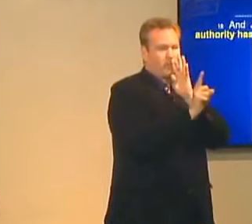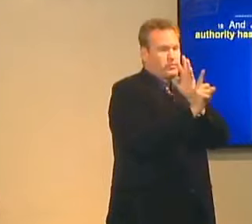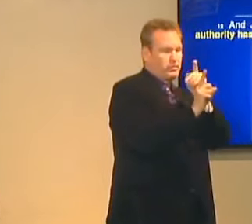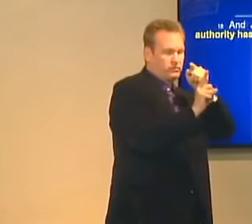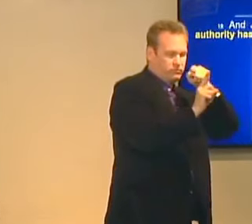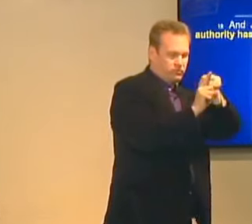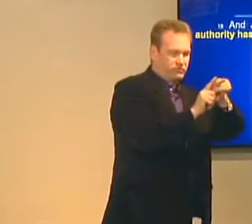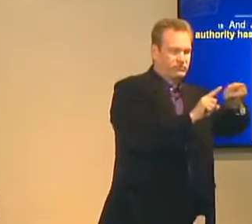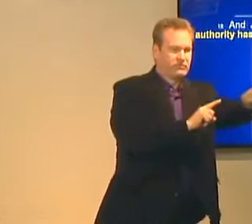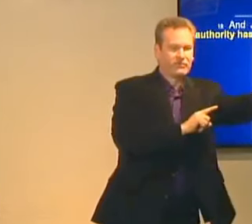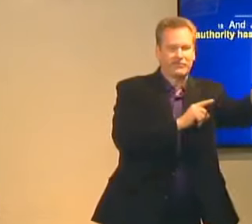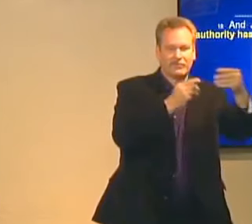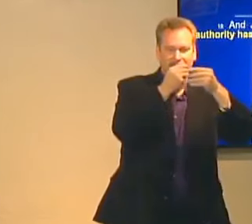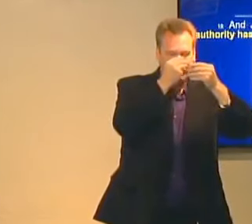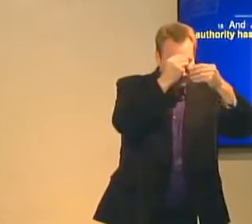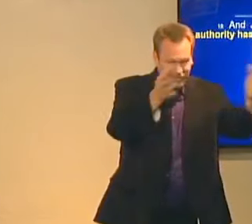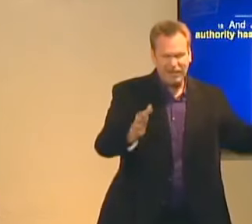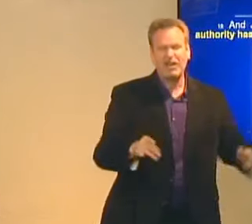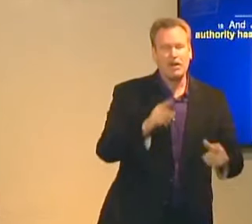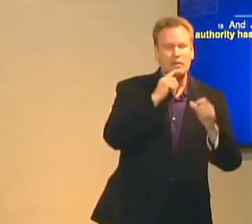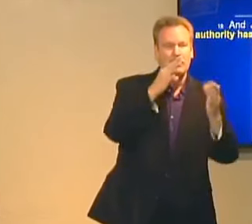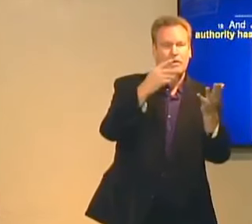and the Father has declared himself through the Son